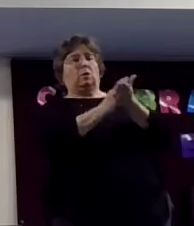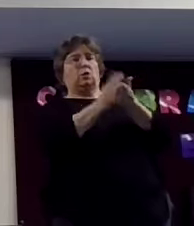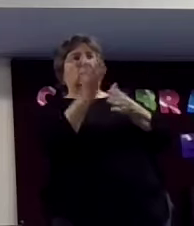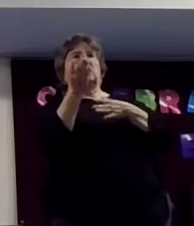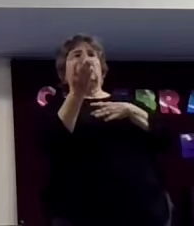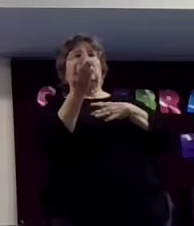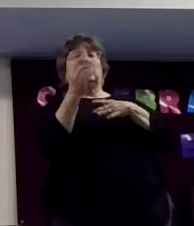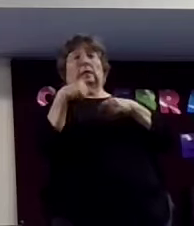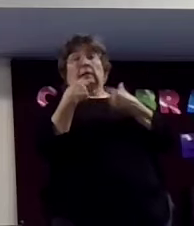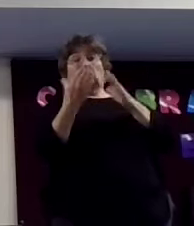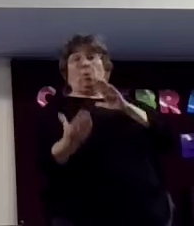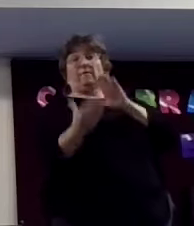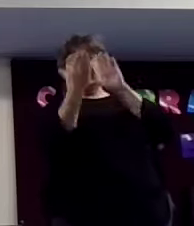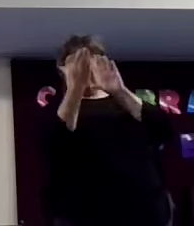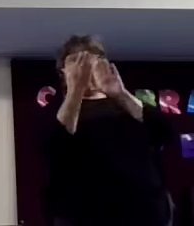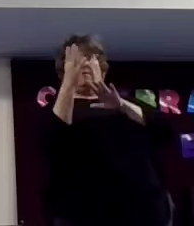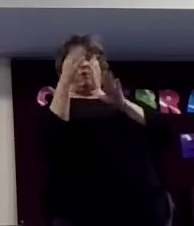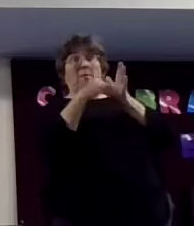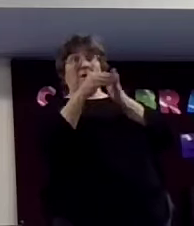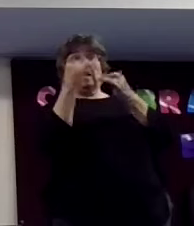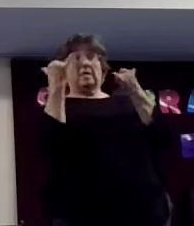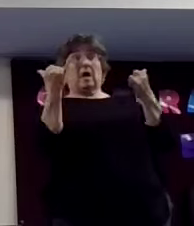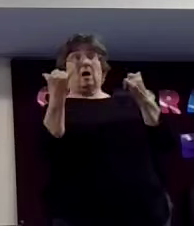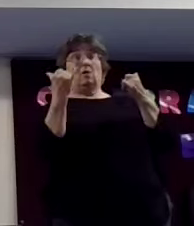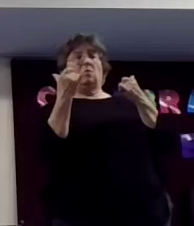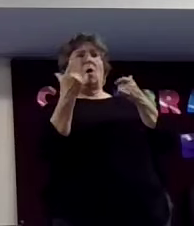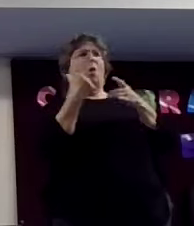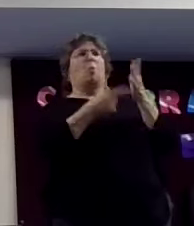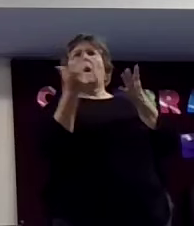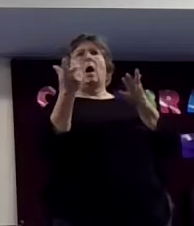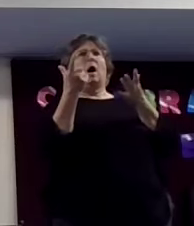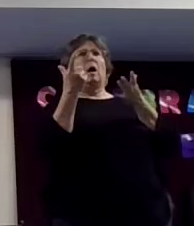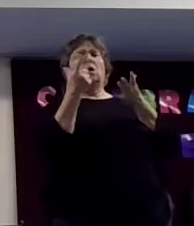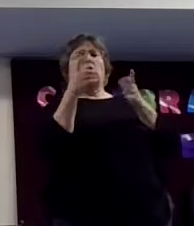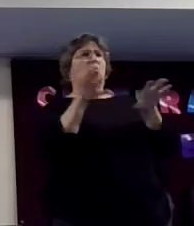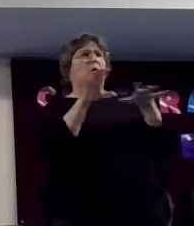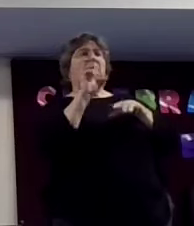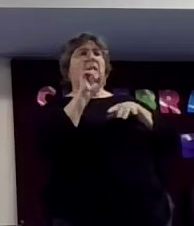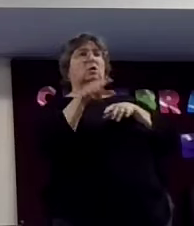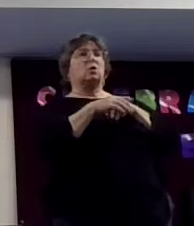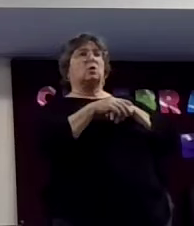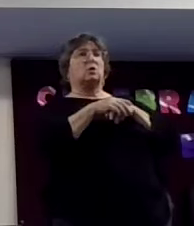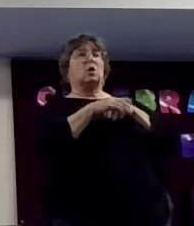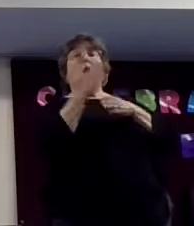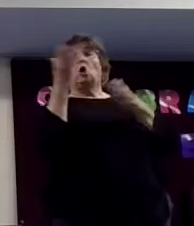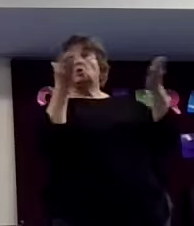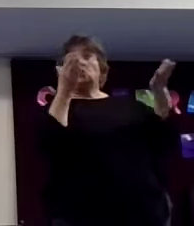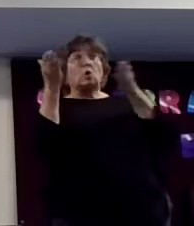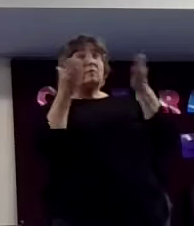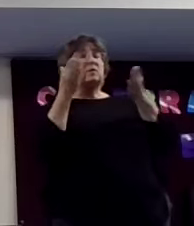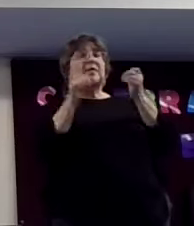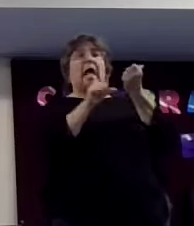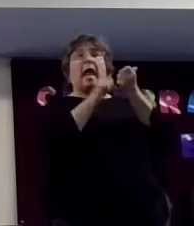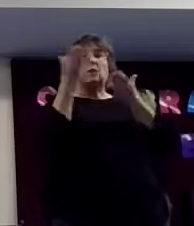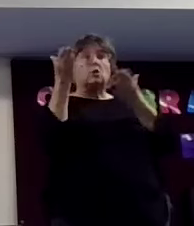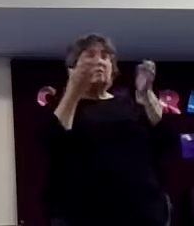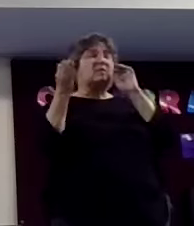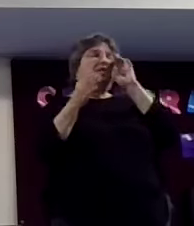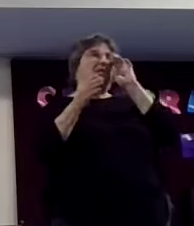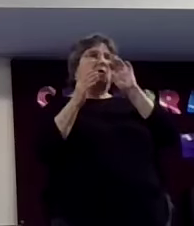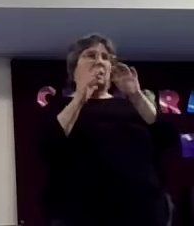shortfall. Since we're facing $4 billion now, what are some of the things being done to make sure services and even aid